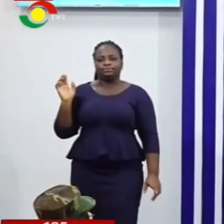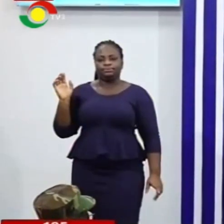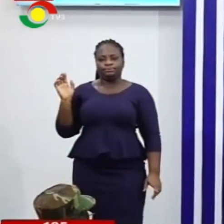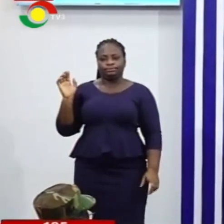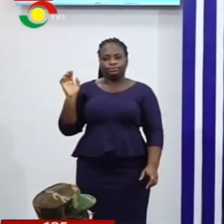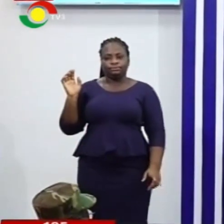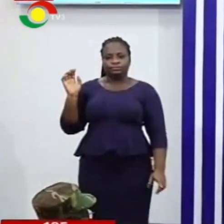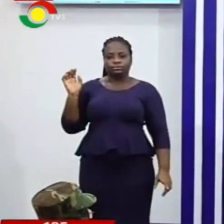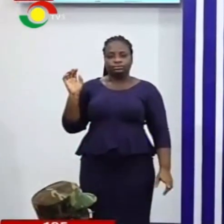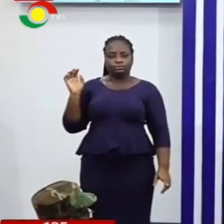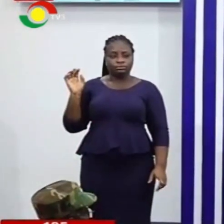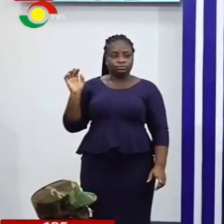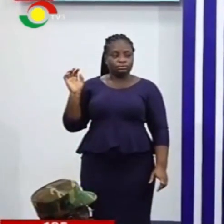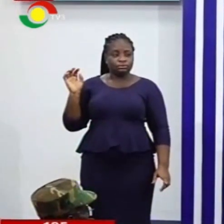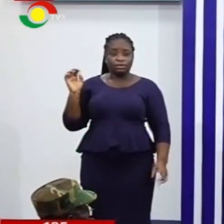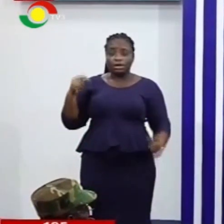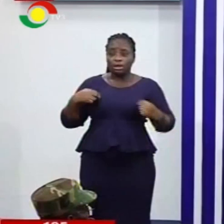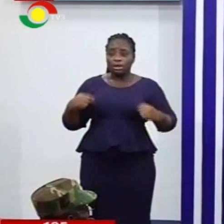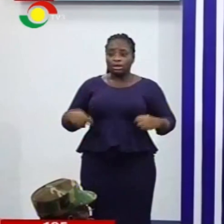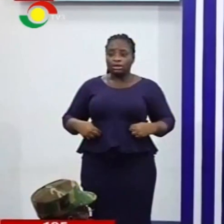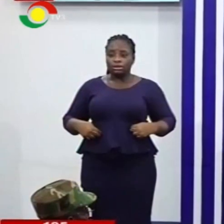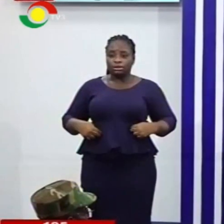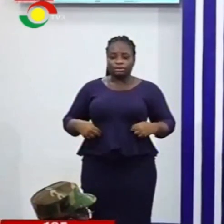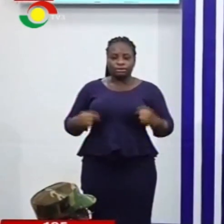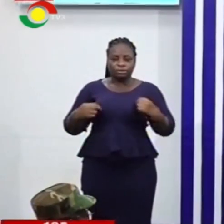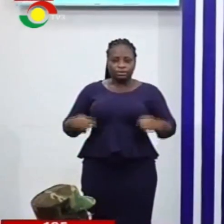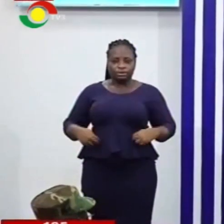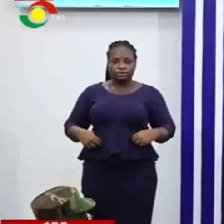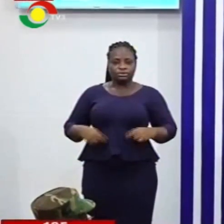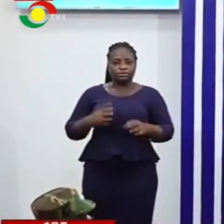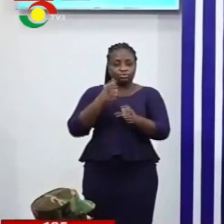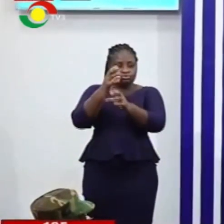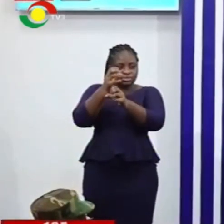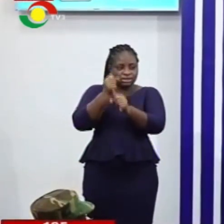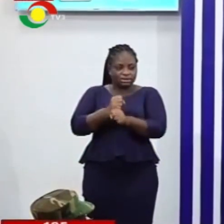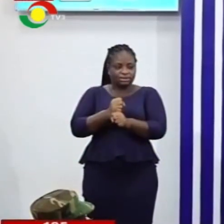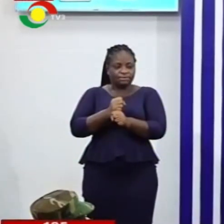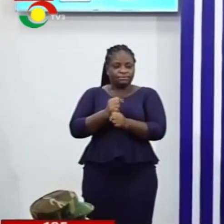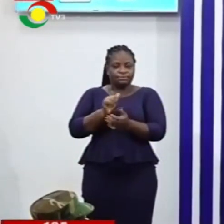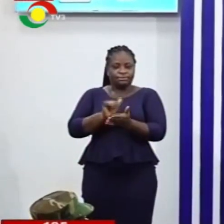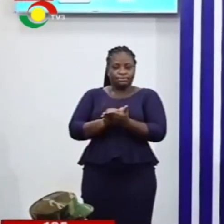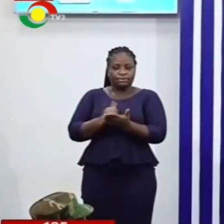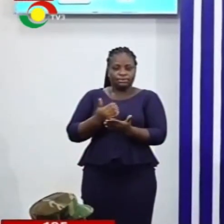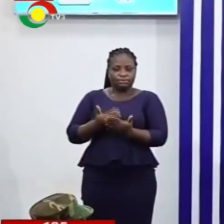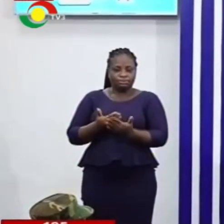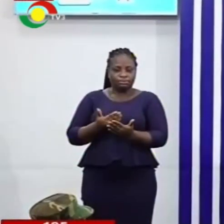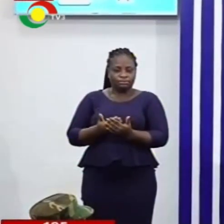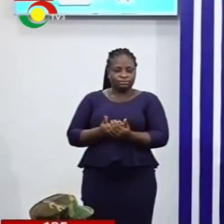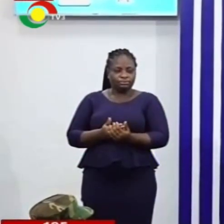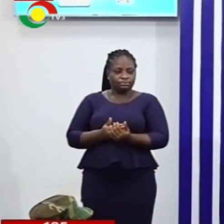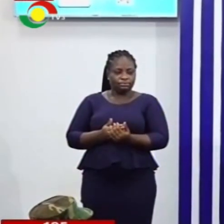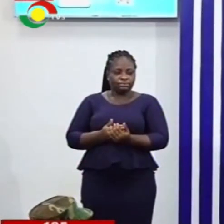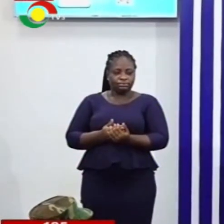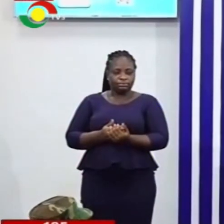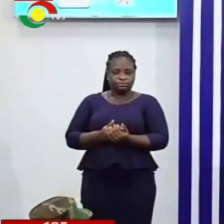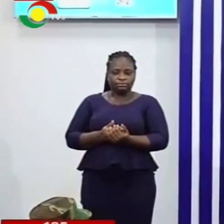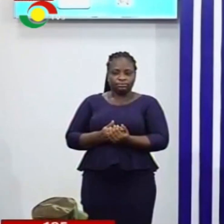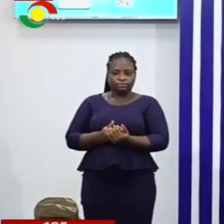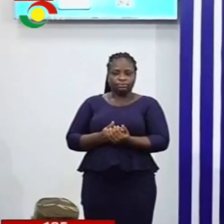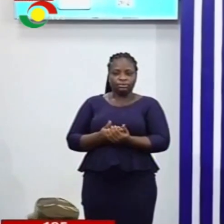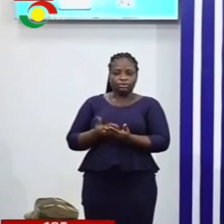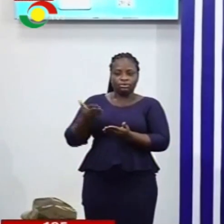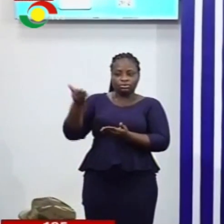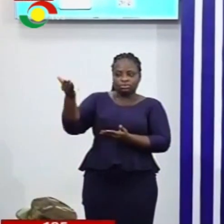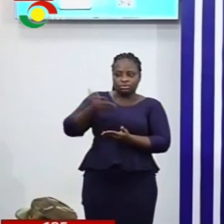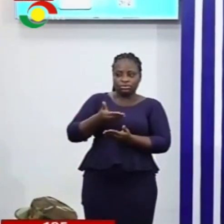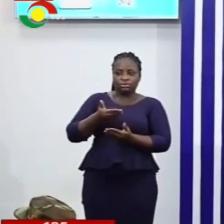Honorable Minister responsible for health, you will stand by and join me to receive that contribution. But let me invite the executives of